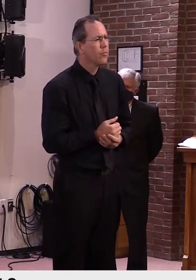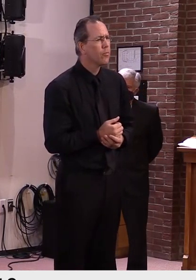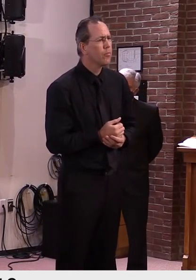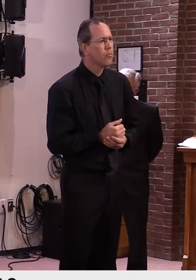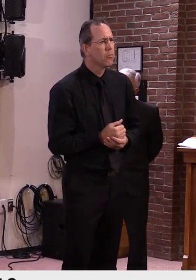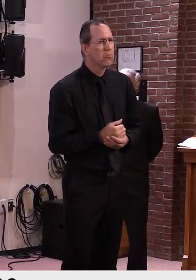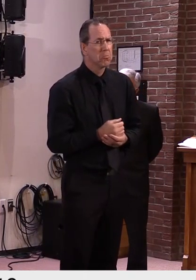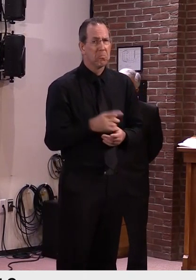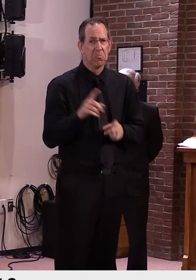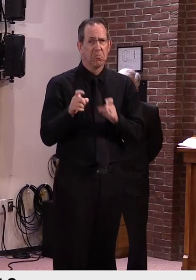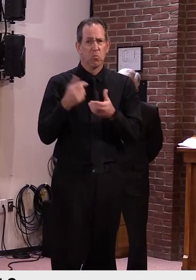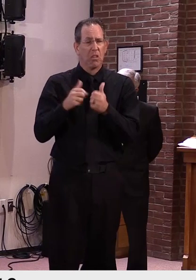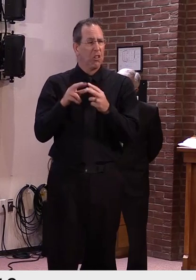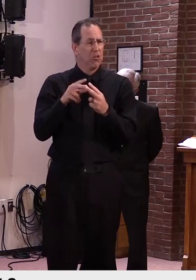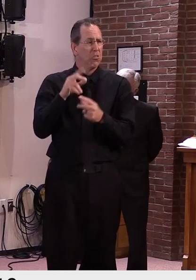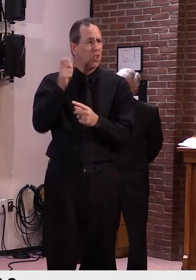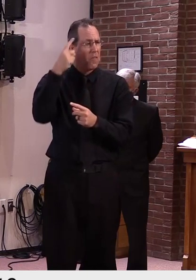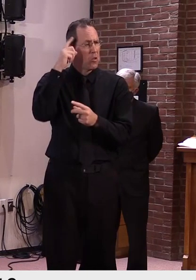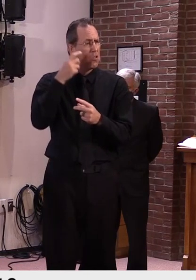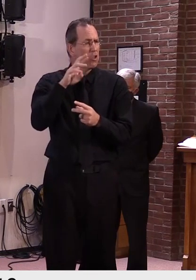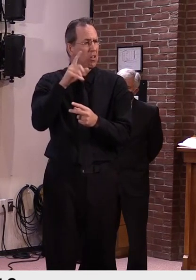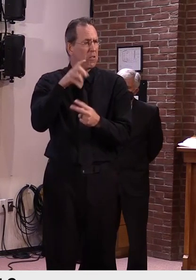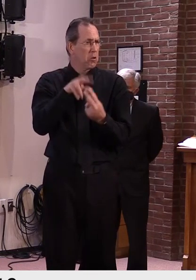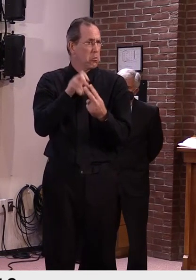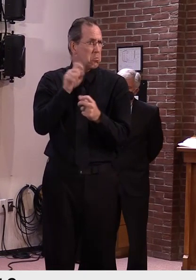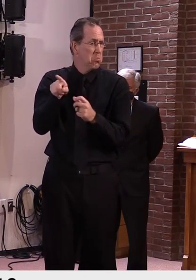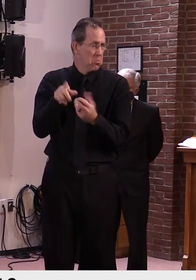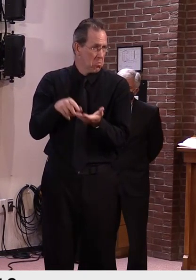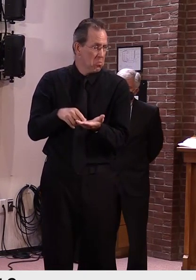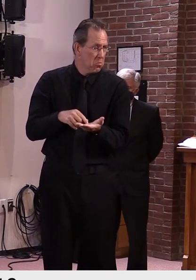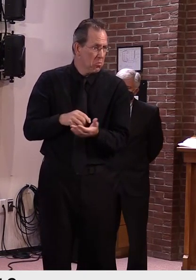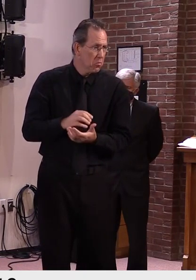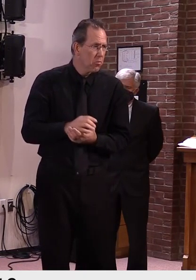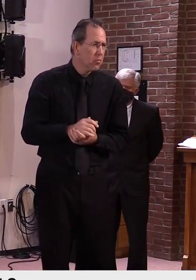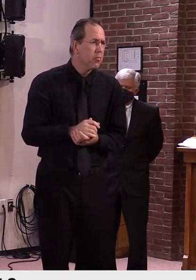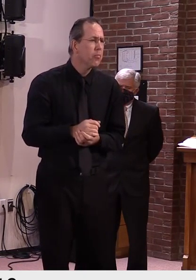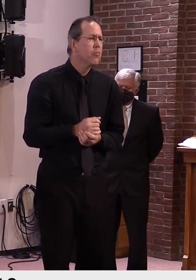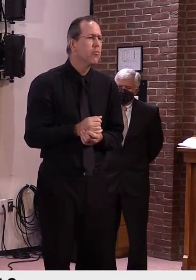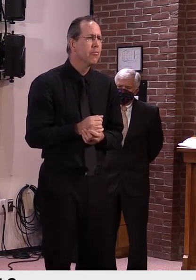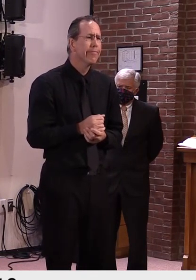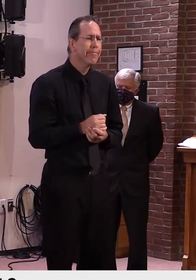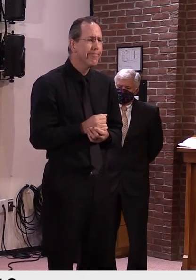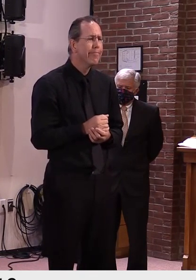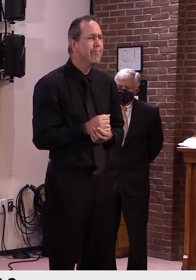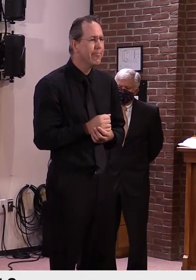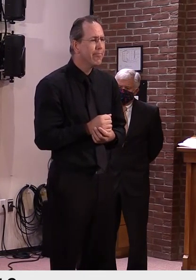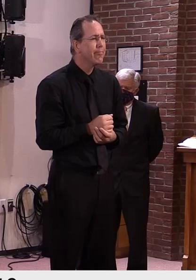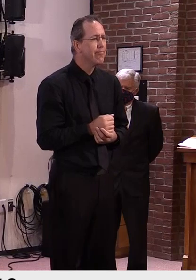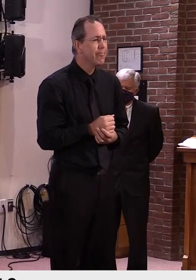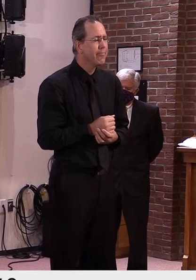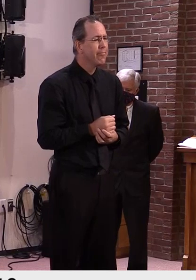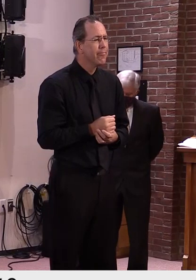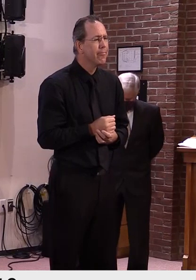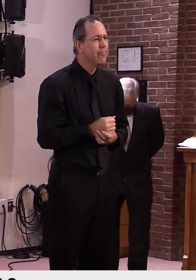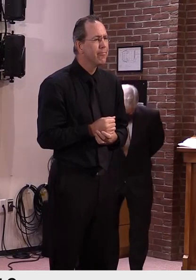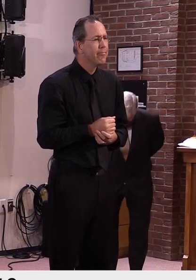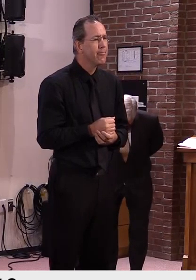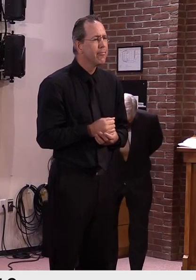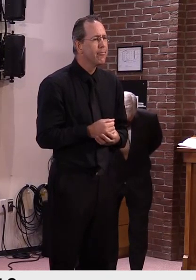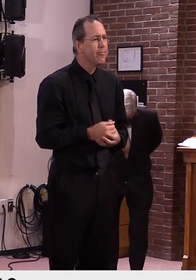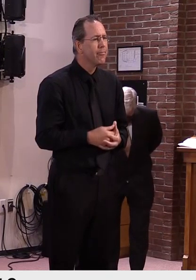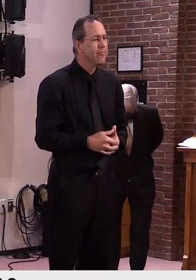The state of Vermont has done extremely well with managing the COVID, and I think everybody recognizes that. And one of the